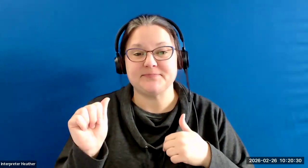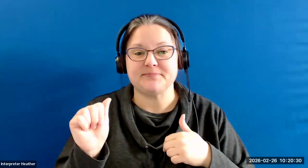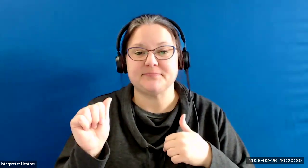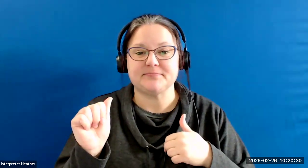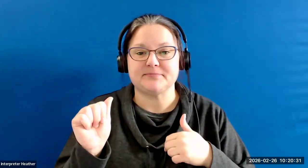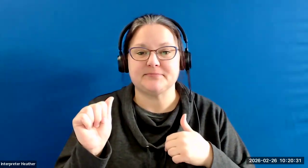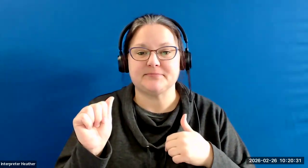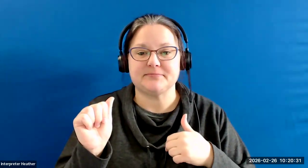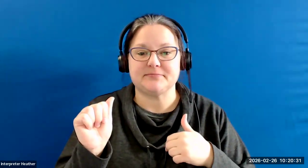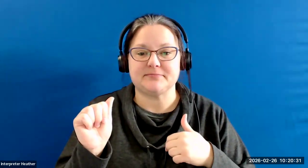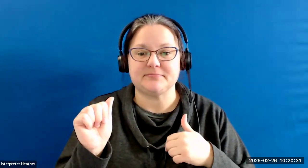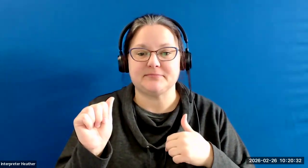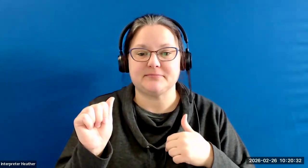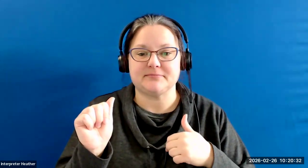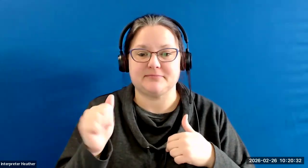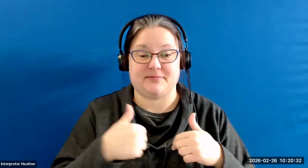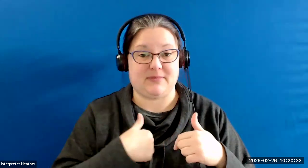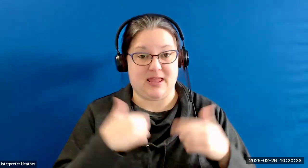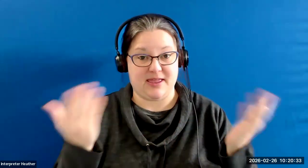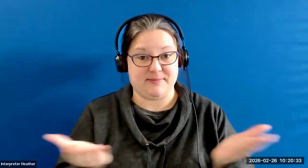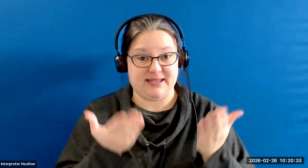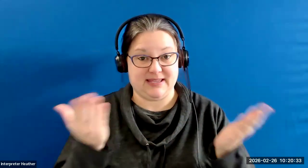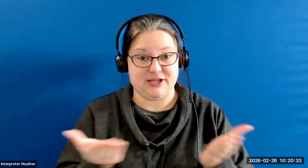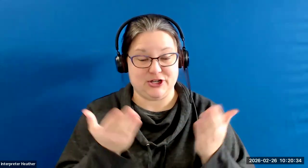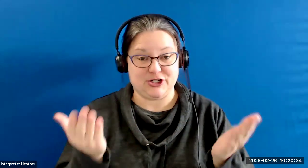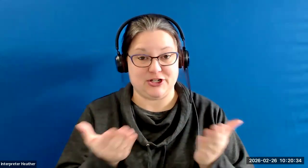I am here because I